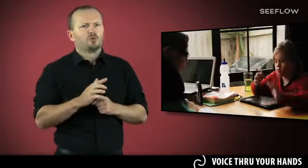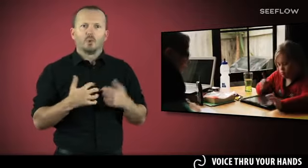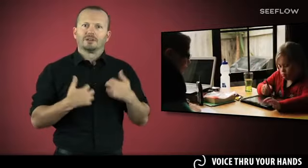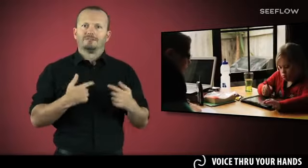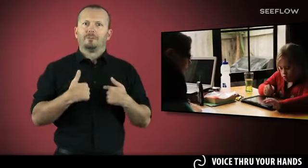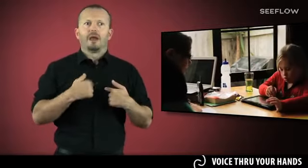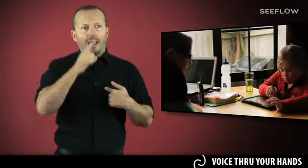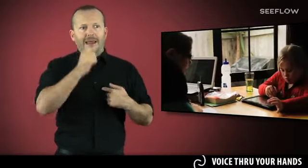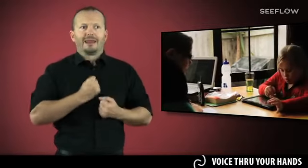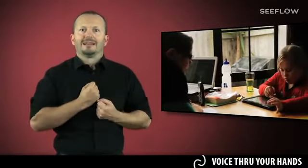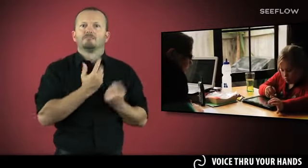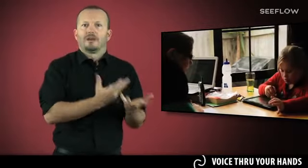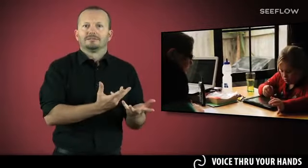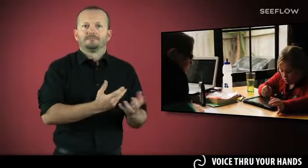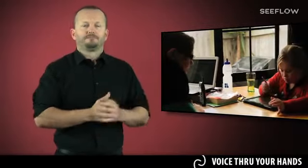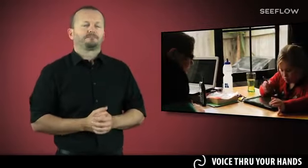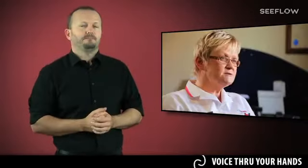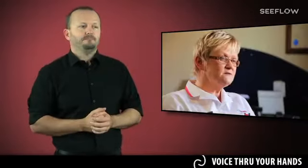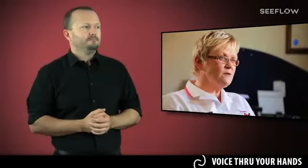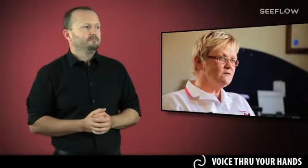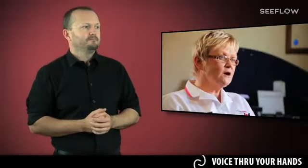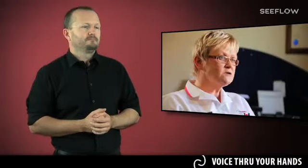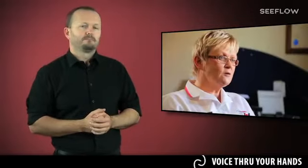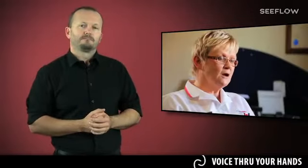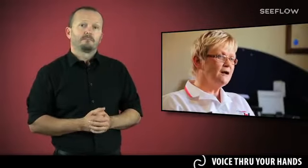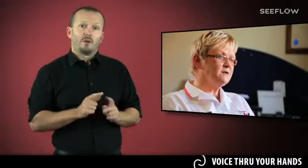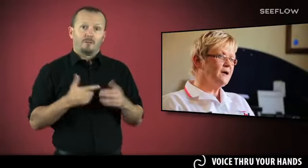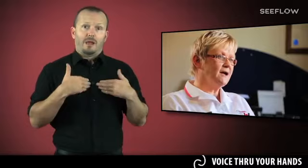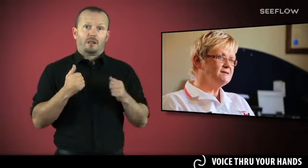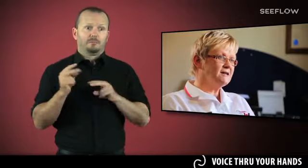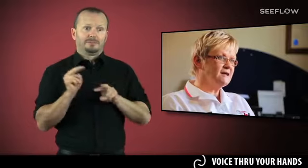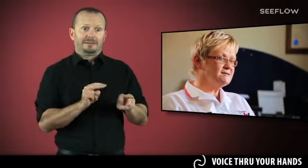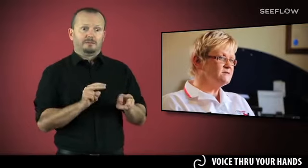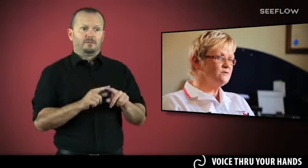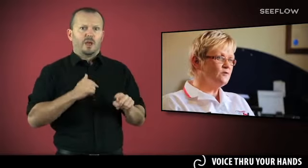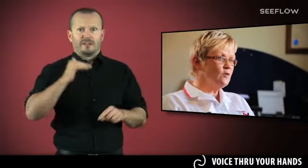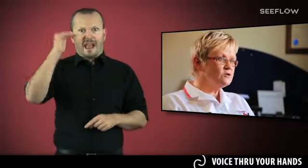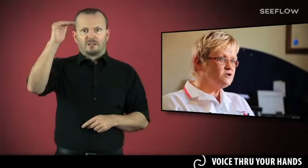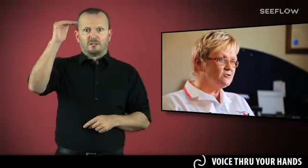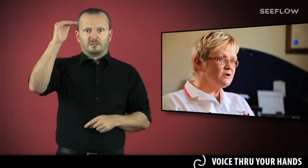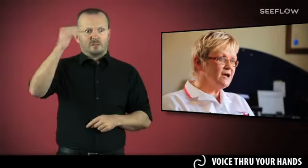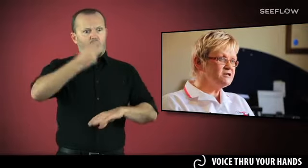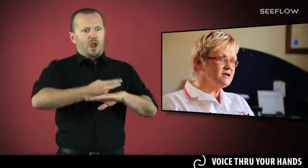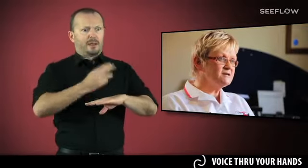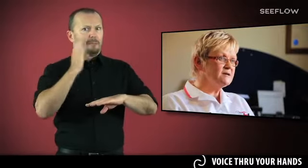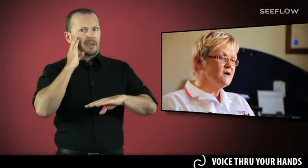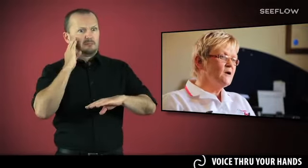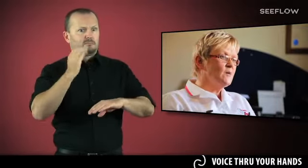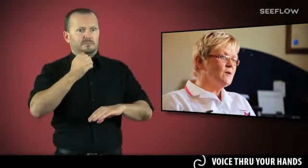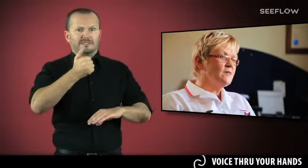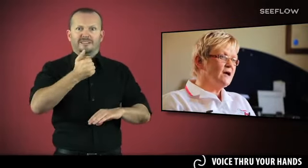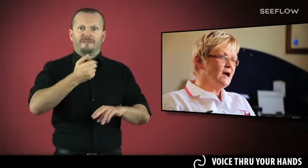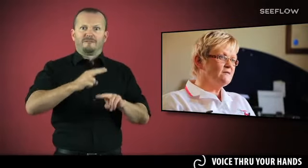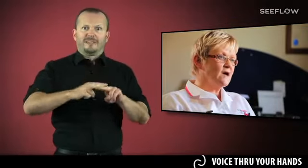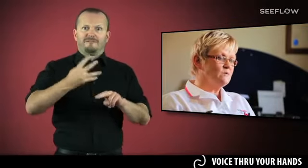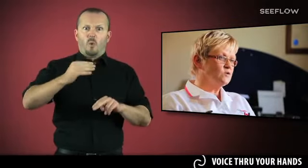exciting to you. From a health perspective, if you have an adult lying in a bed and they're 6'4" and 200 kgs,